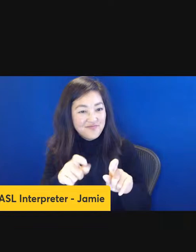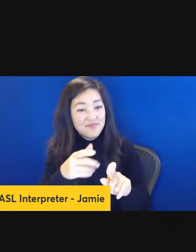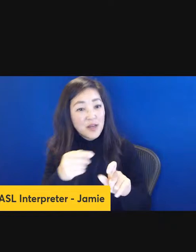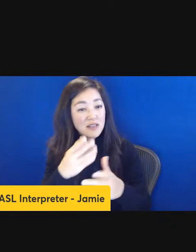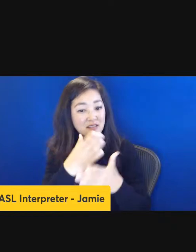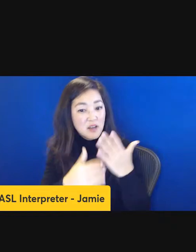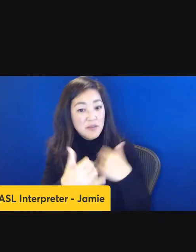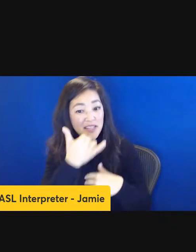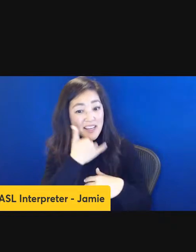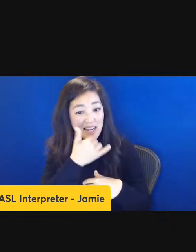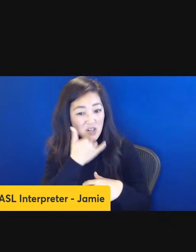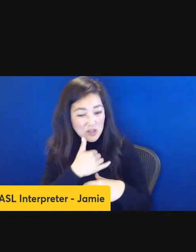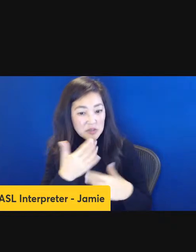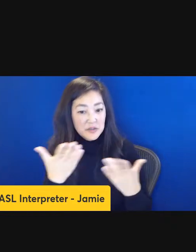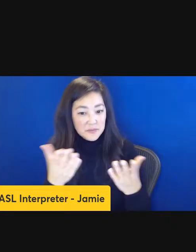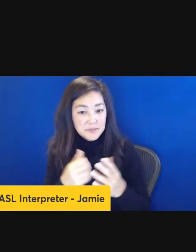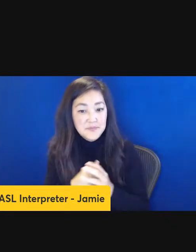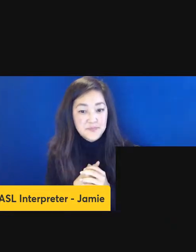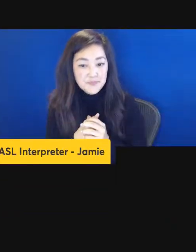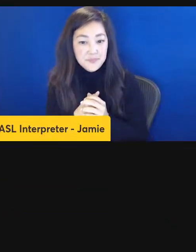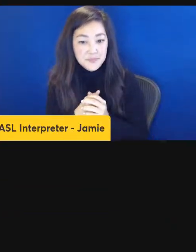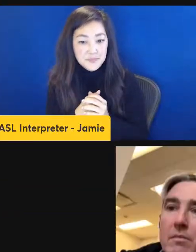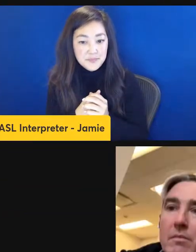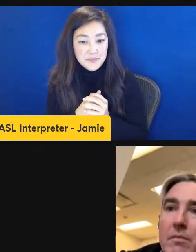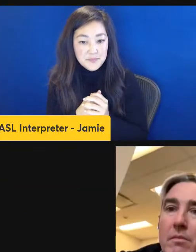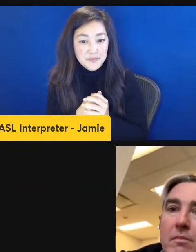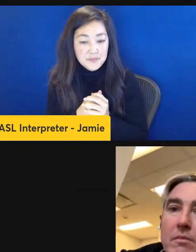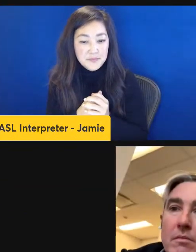as a result of these corrections.